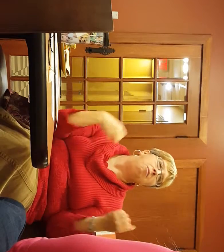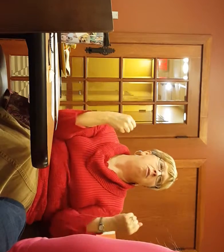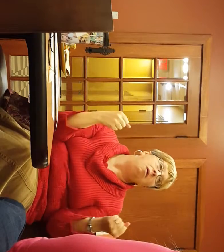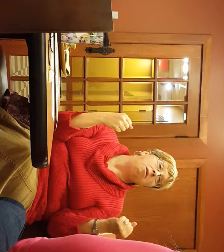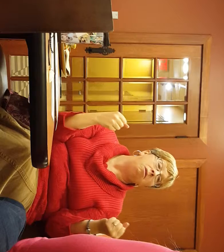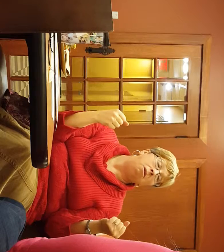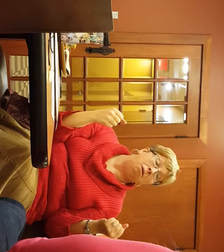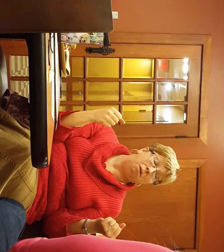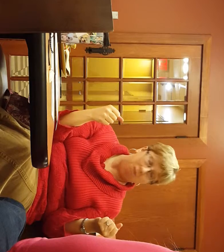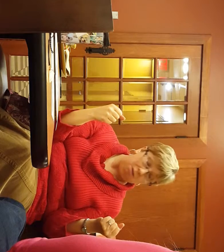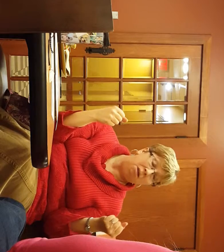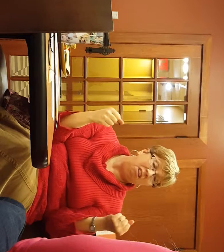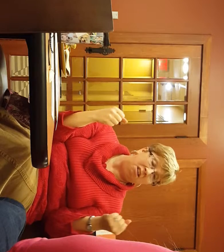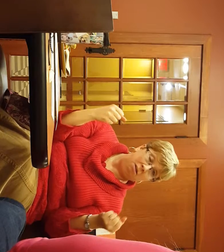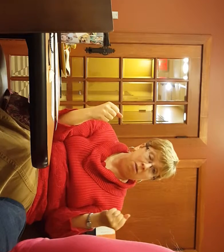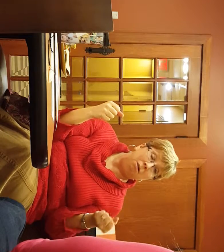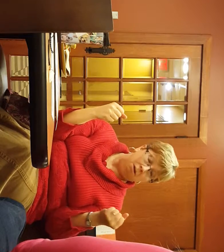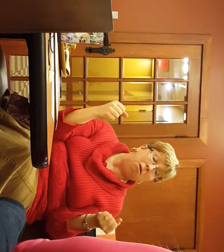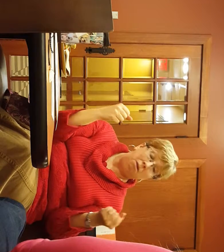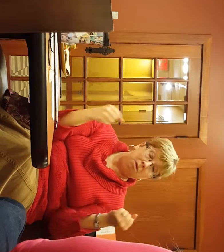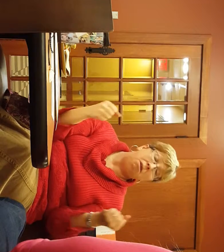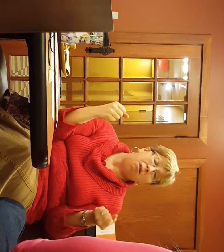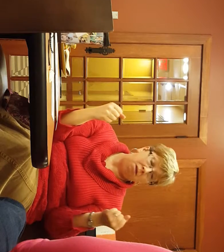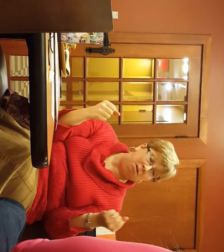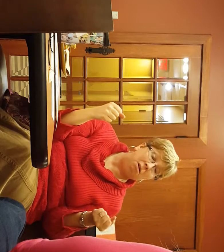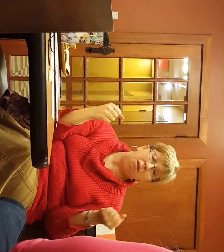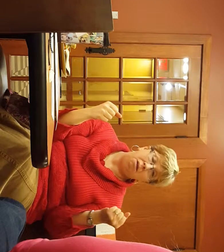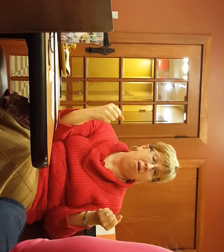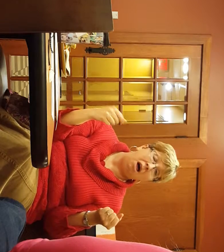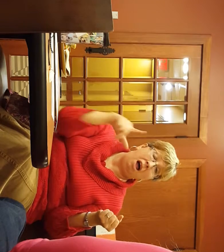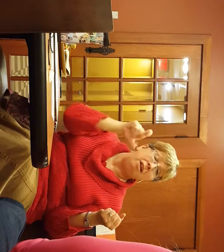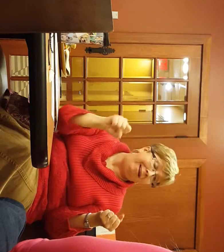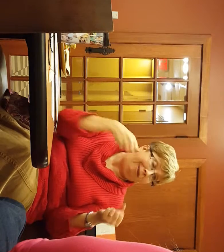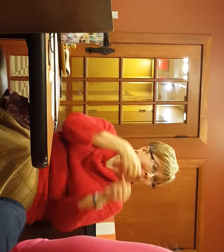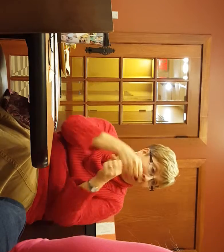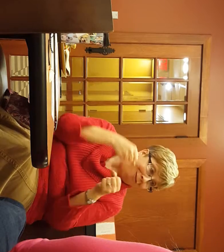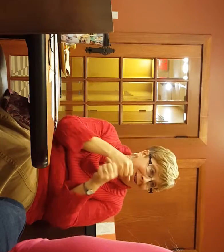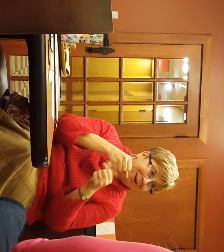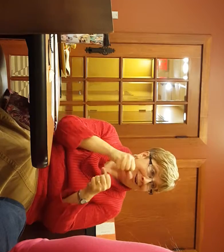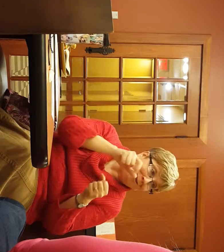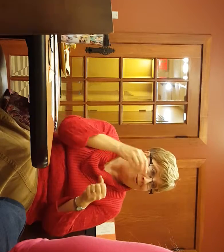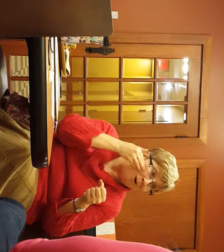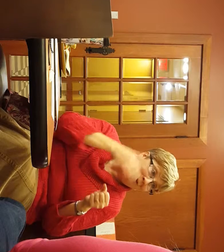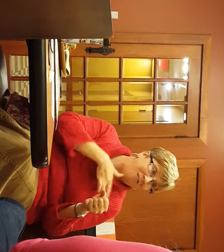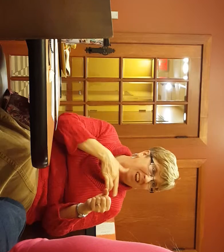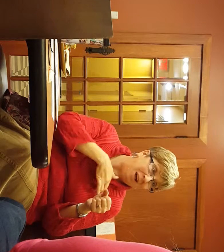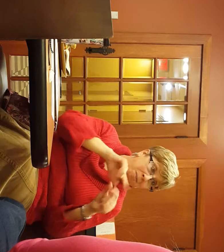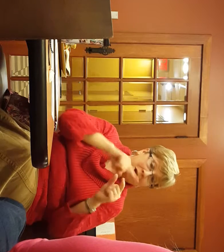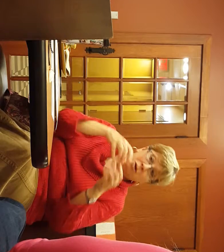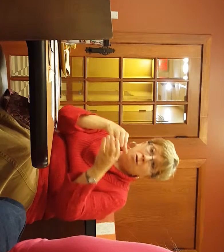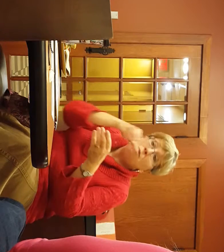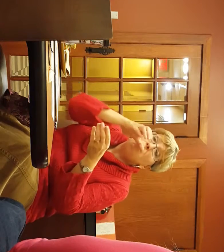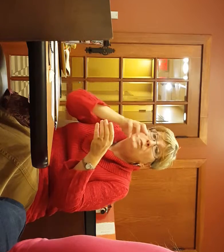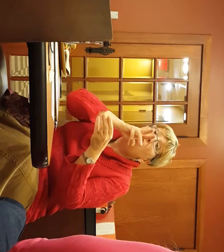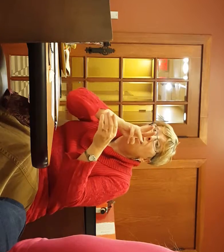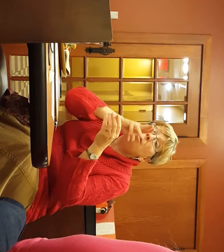you know, that kind of feeling where you're, I need coffee. And you put tangerine And peppermint. Yeah, just